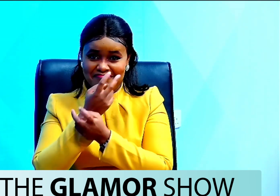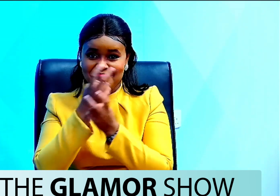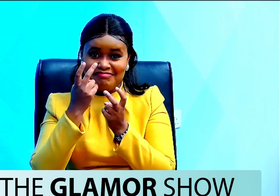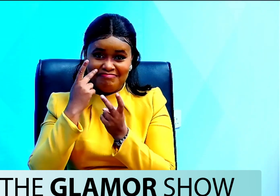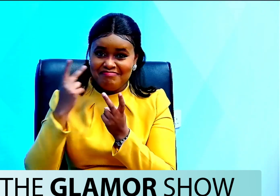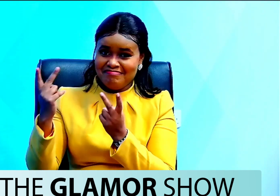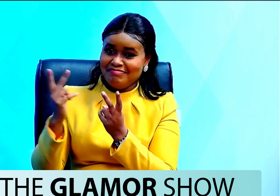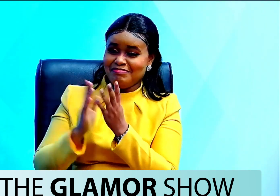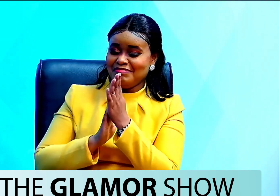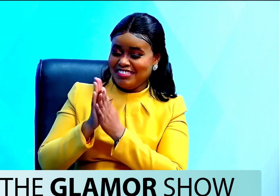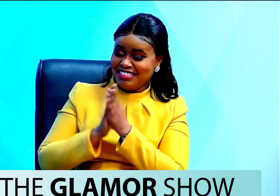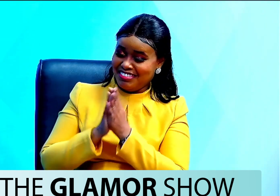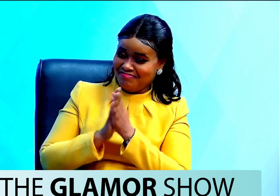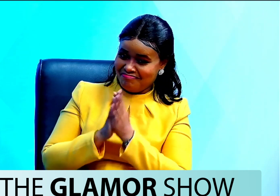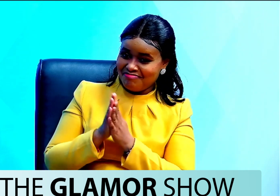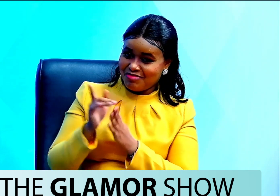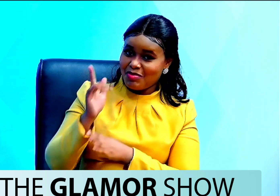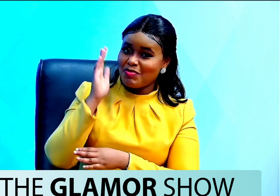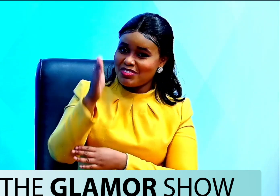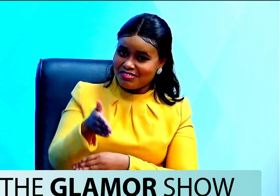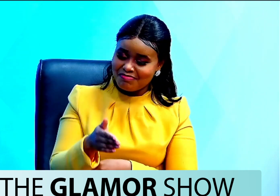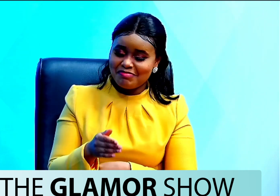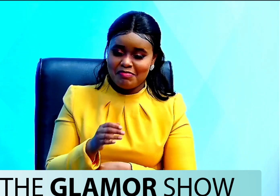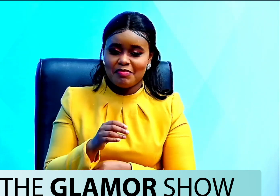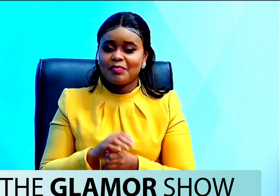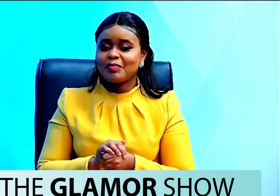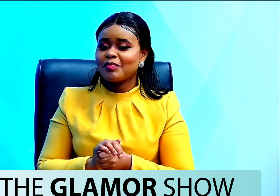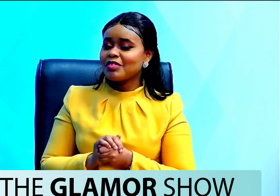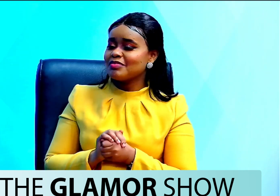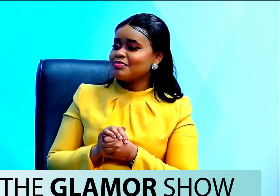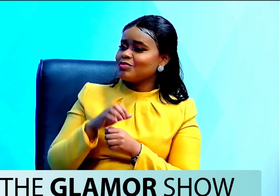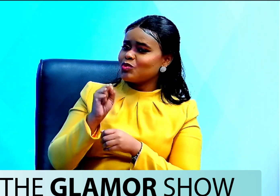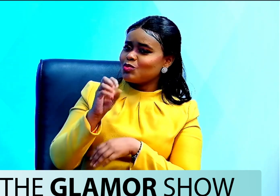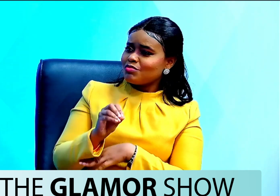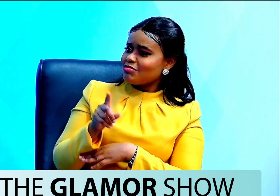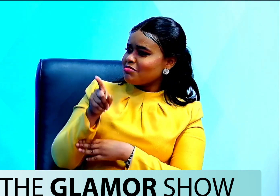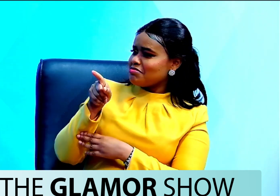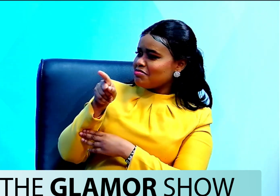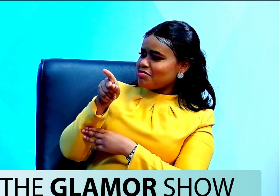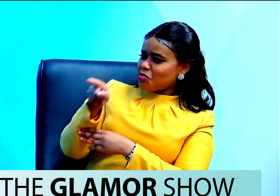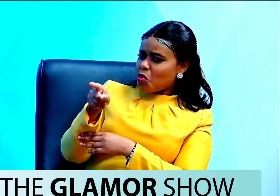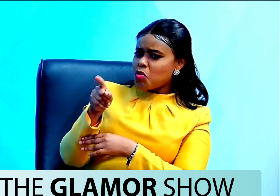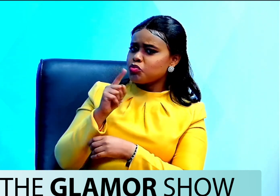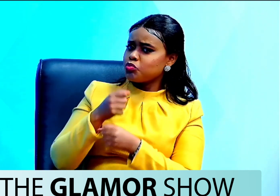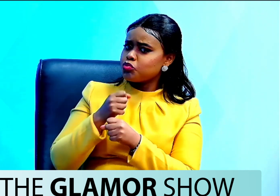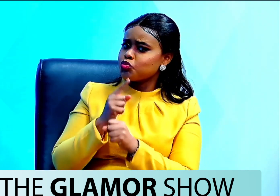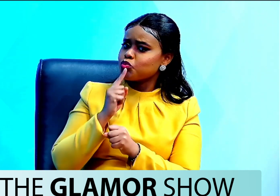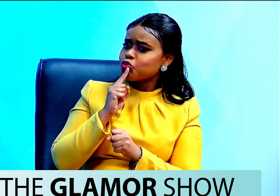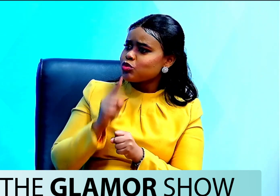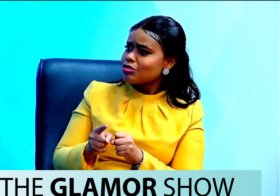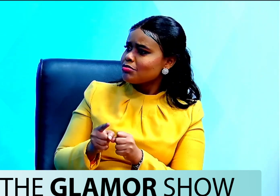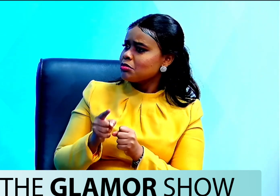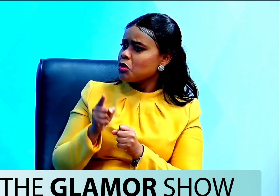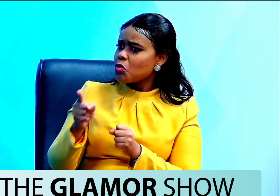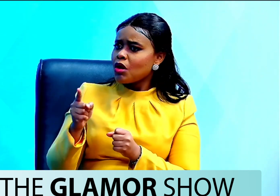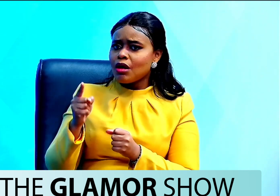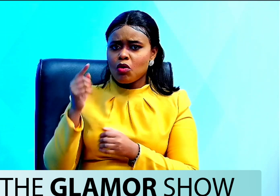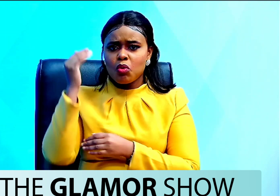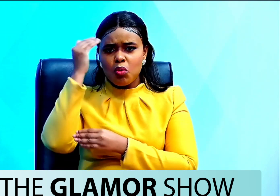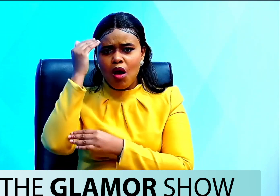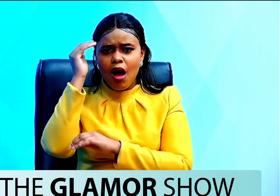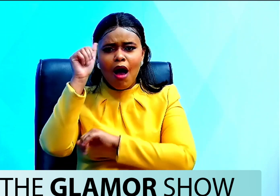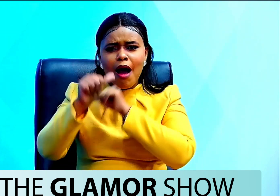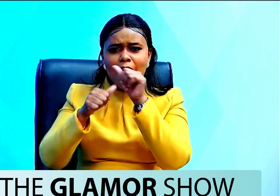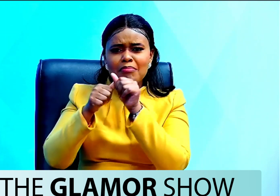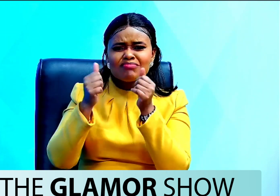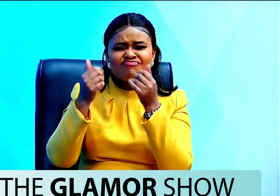Nice, interesting. I hope my viewers are really getting to know the way forward or how they can actually get